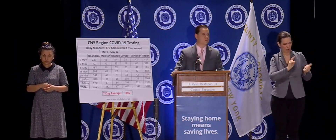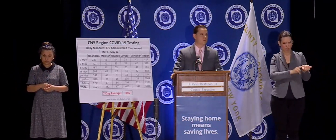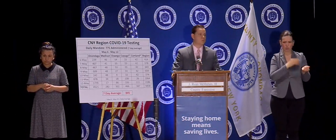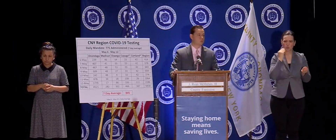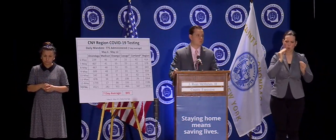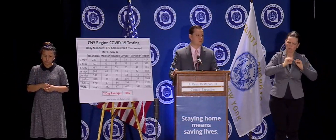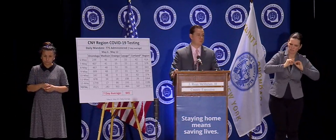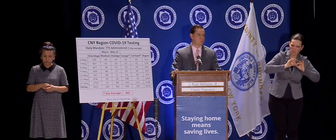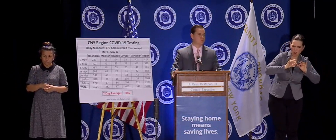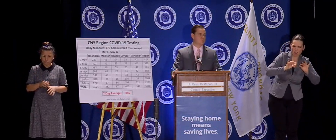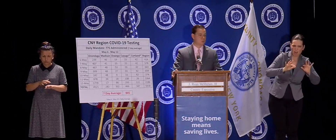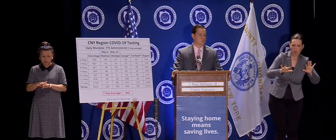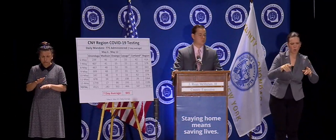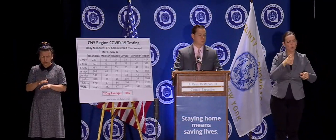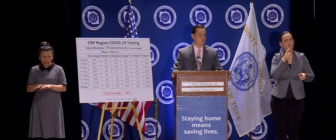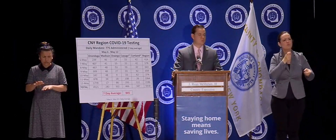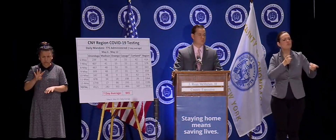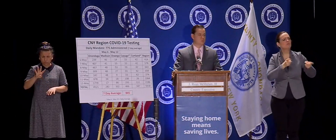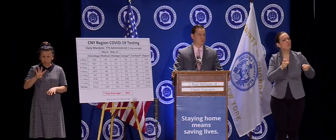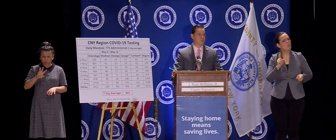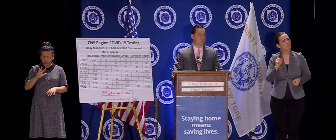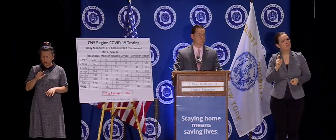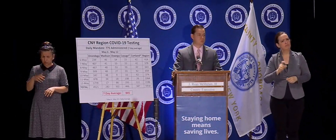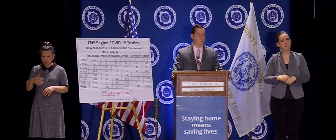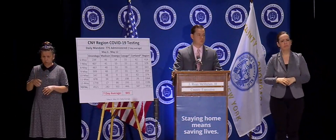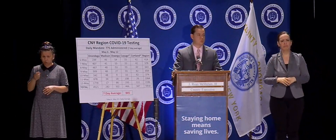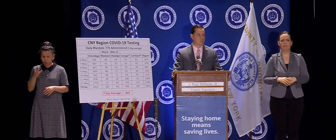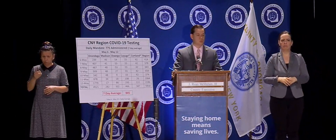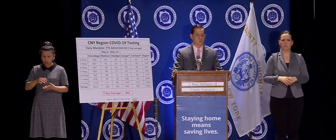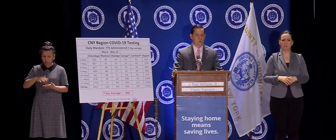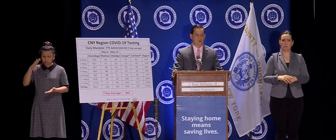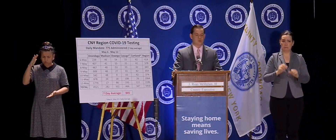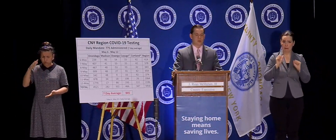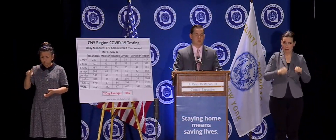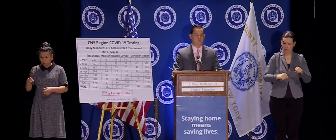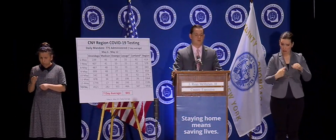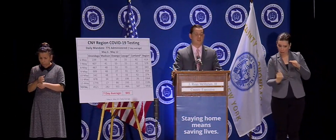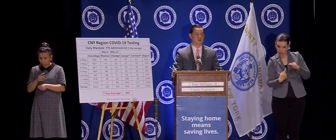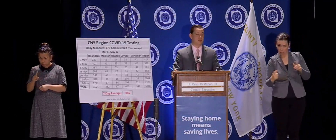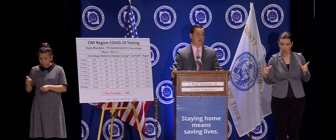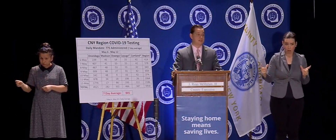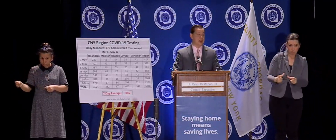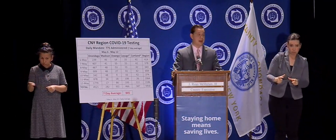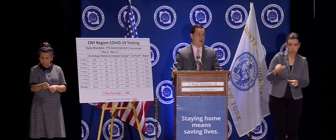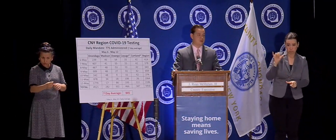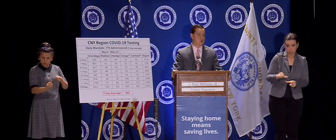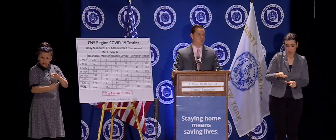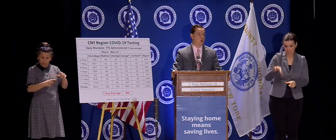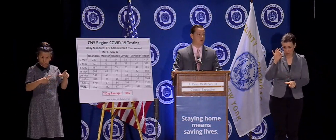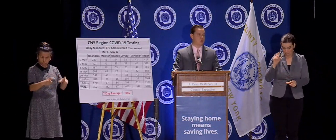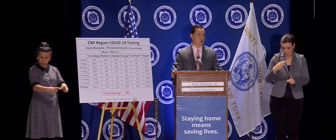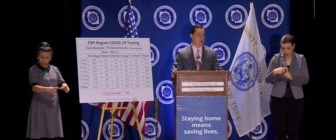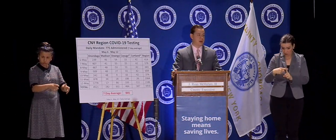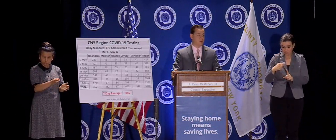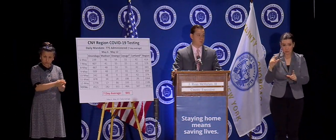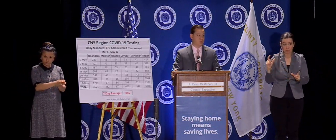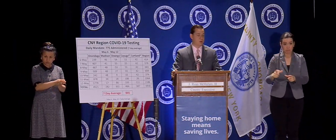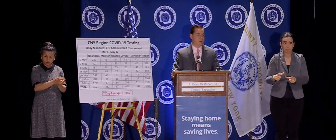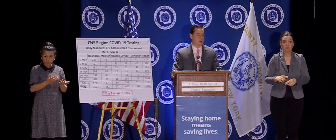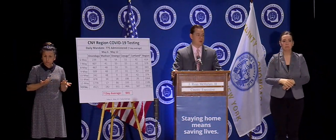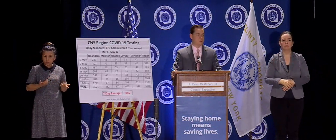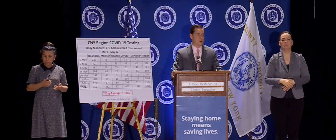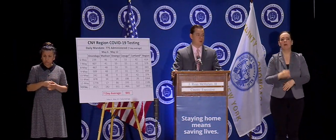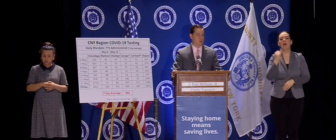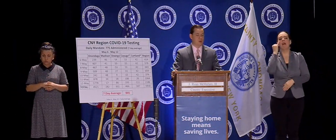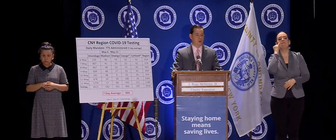to isolate people when they find positive? If a facility does not have its own COVID unit now